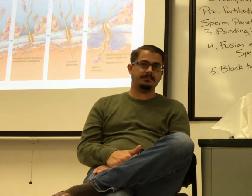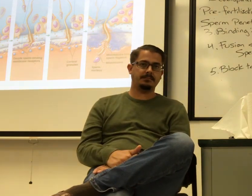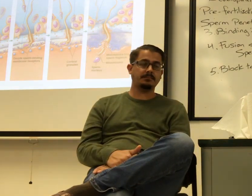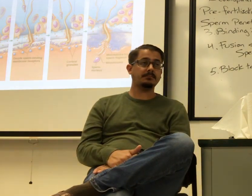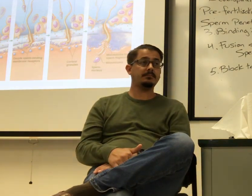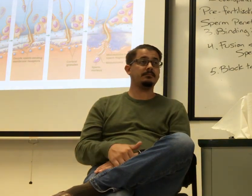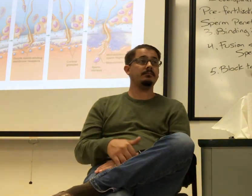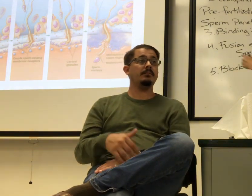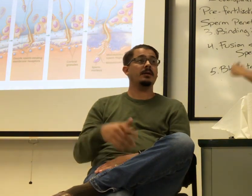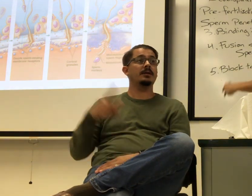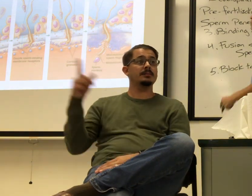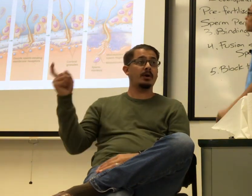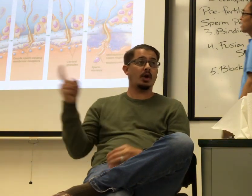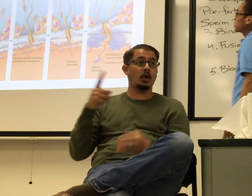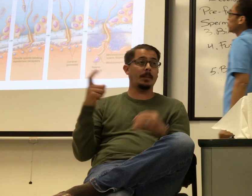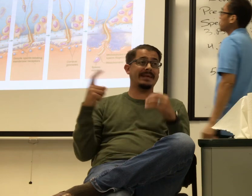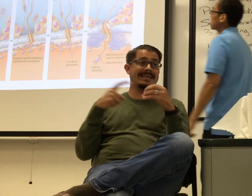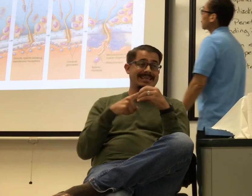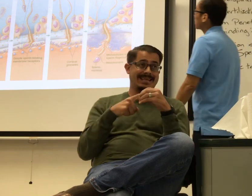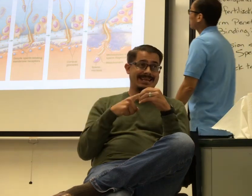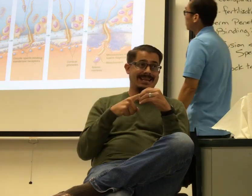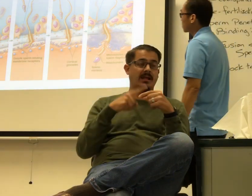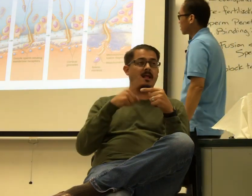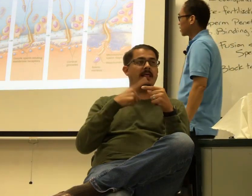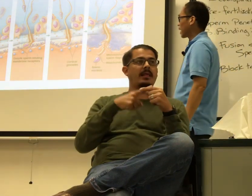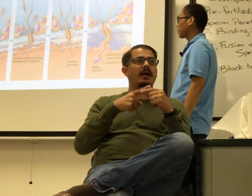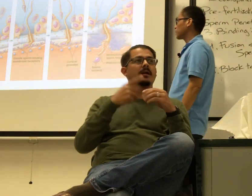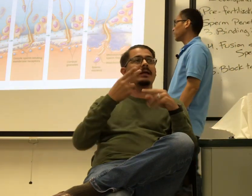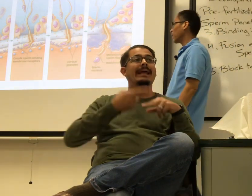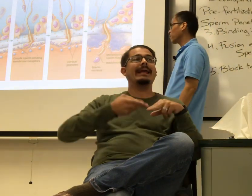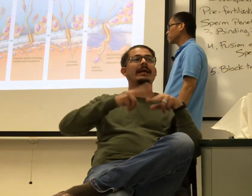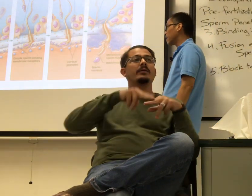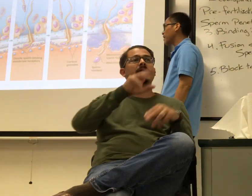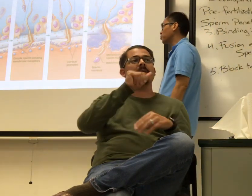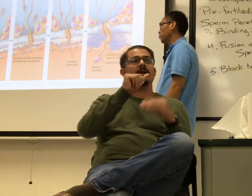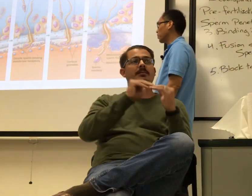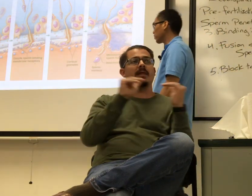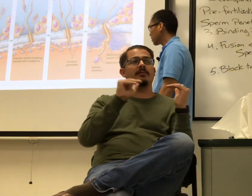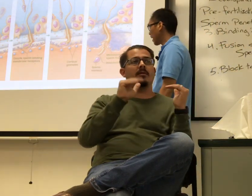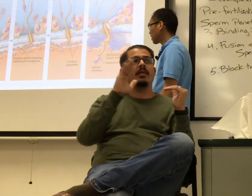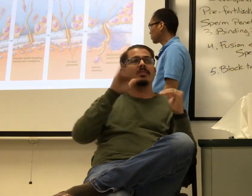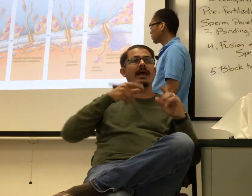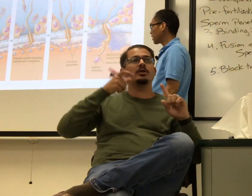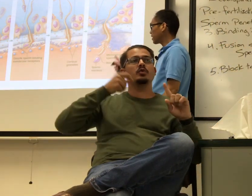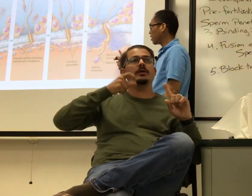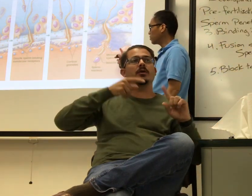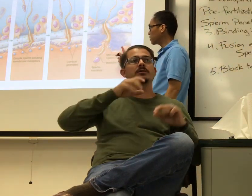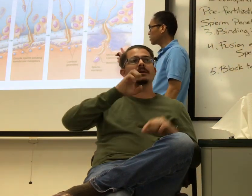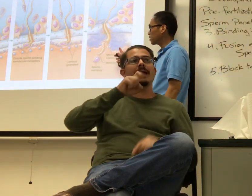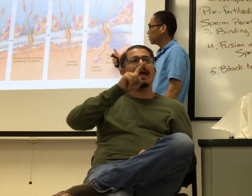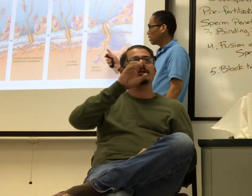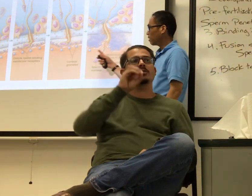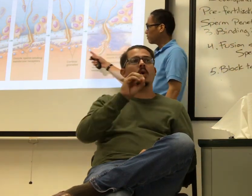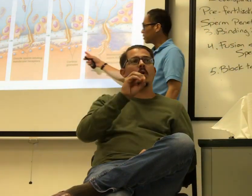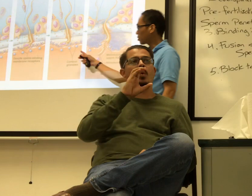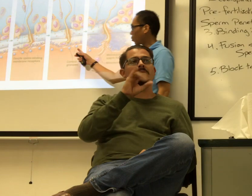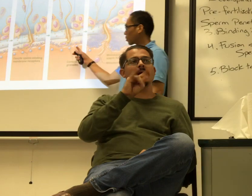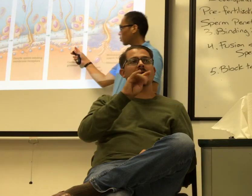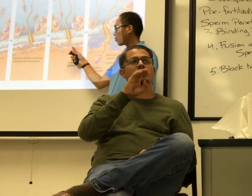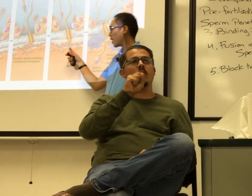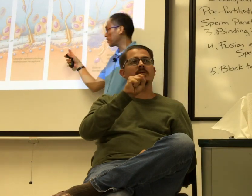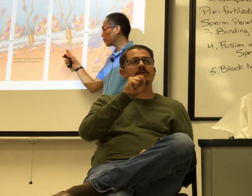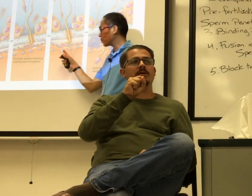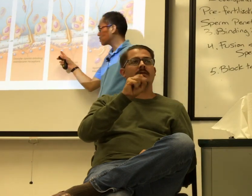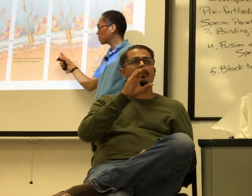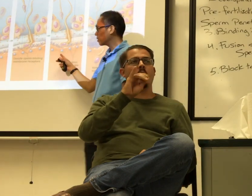Once the sperm gets in, again, there's an increase in calcium levels. That triggers the exocytosis of these